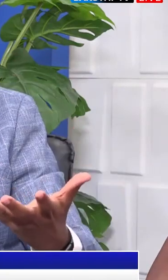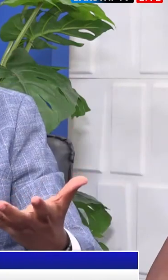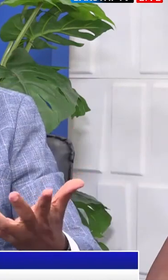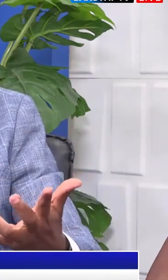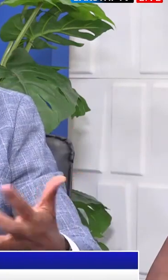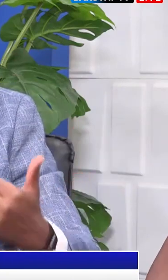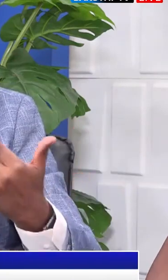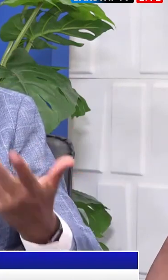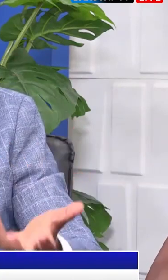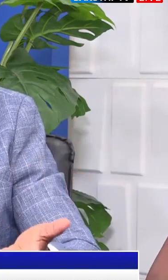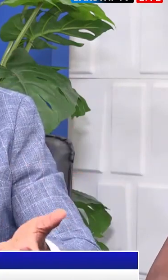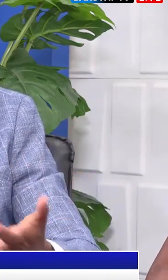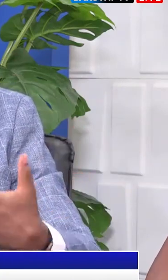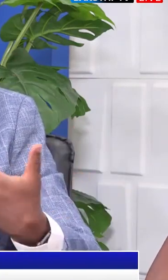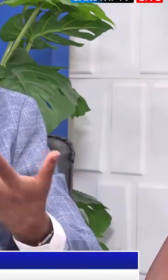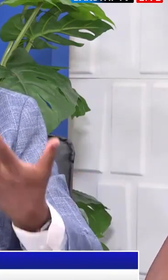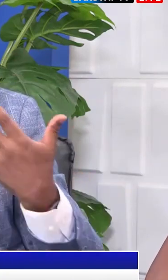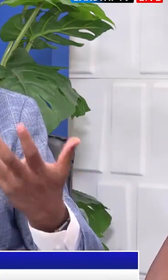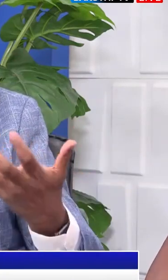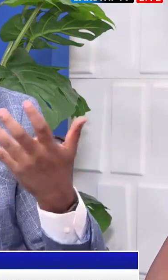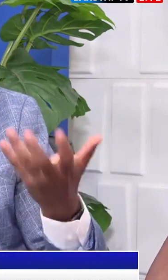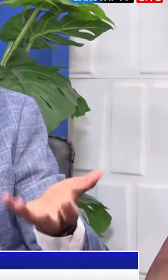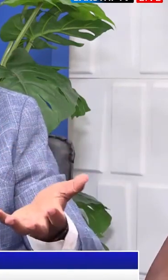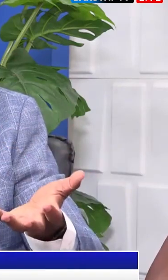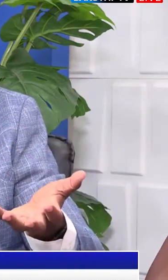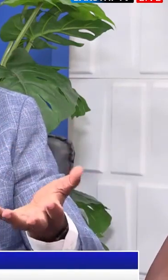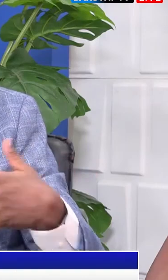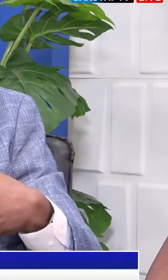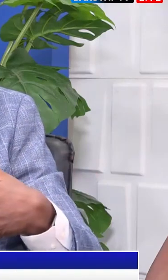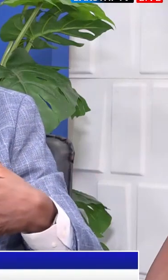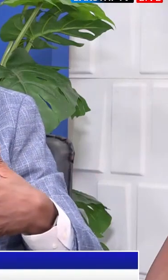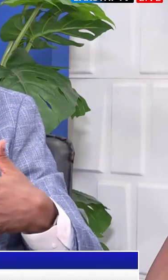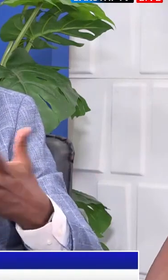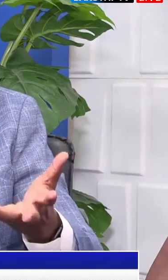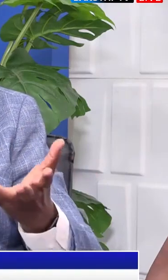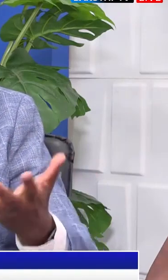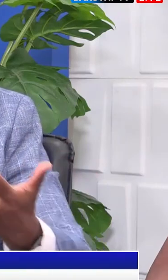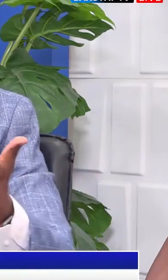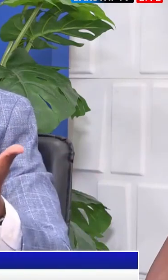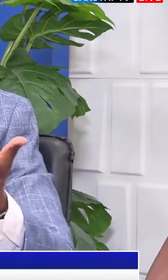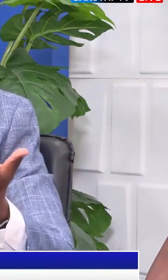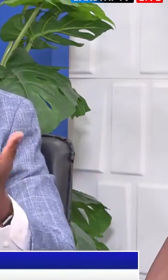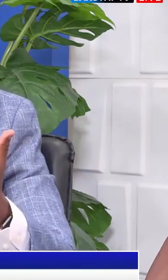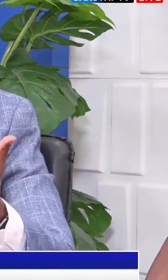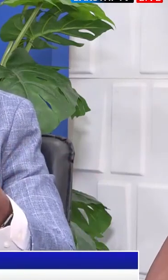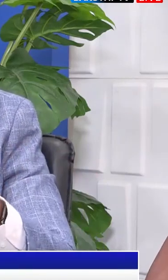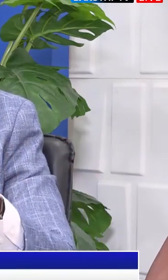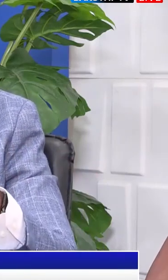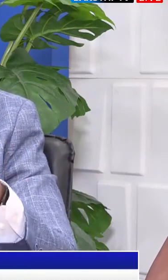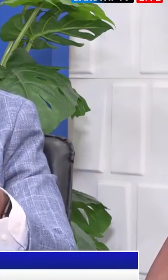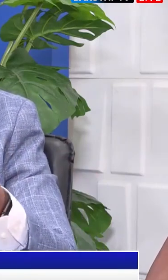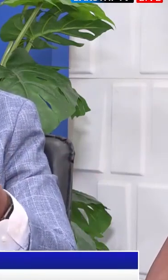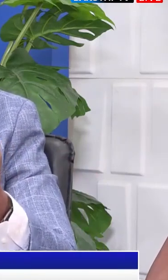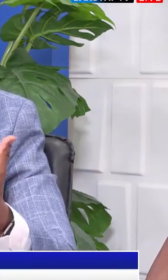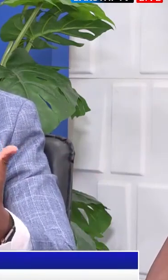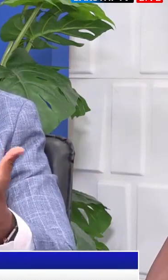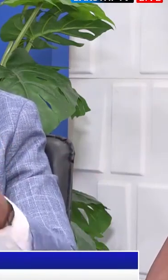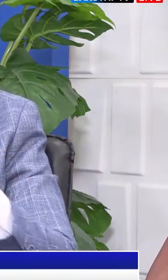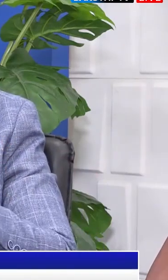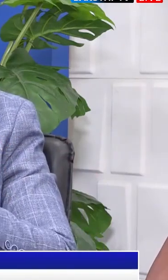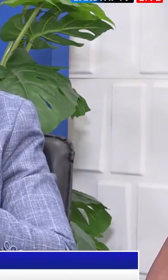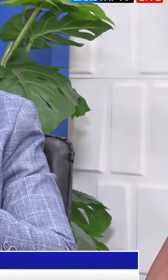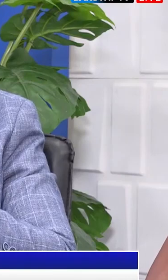Personally, I'm so humbled. Me too. Because you honored my request. Anytime. And we to mention too.